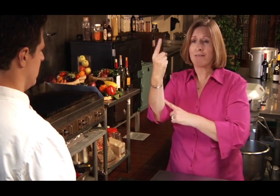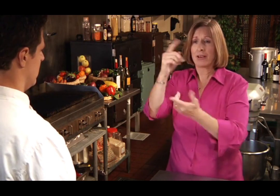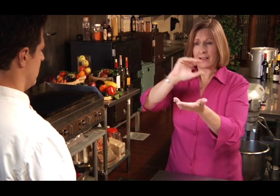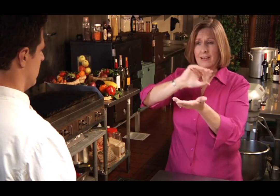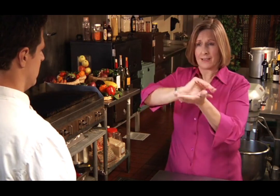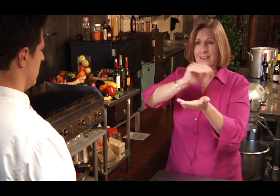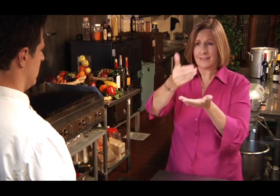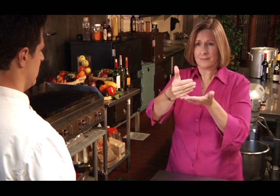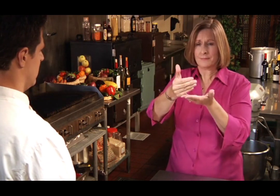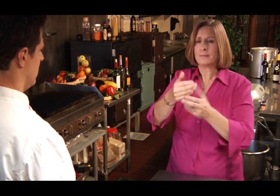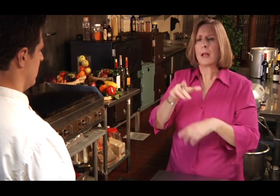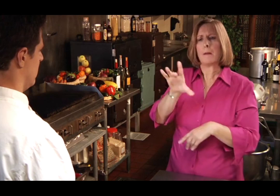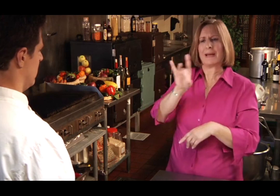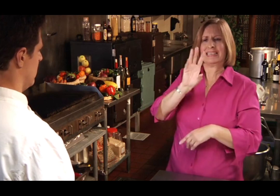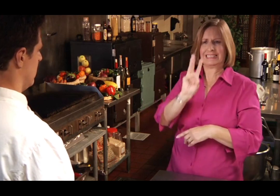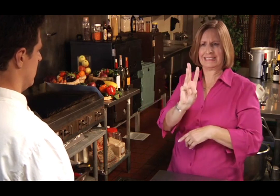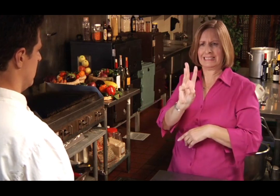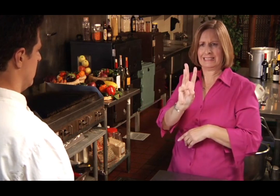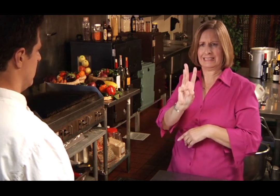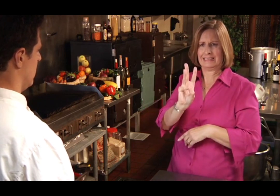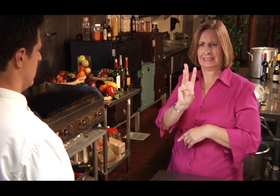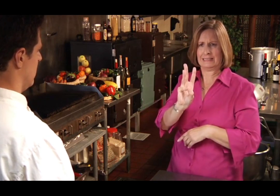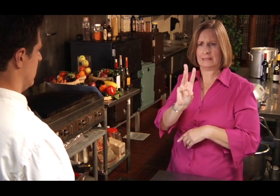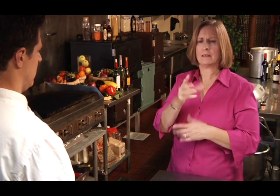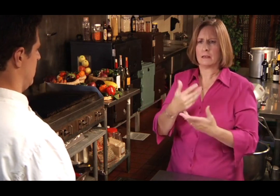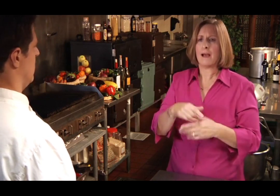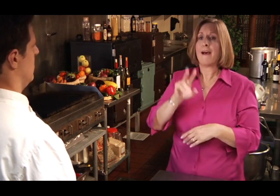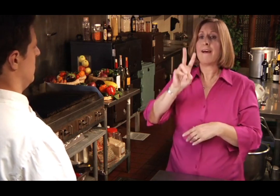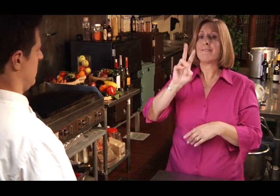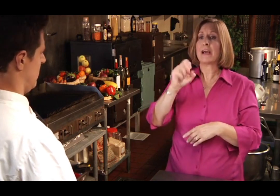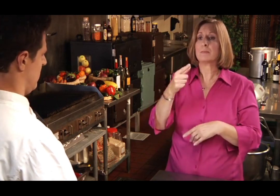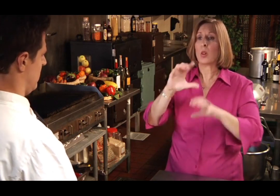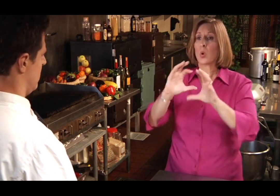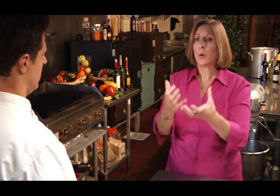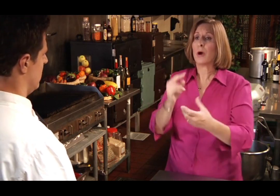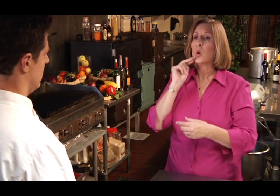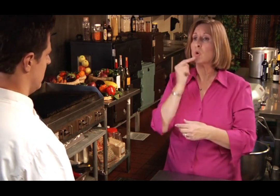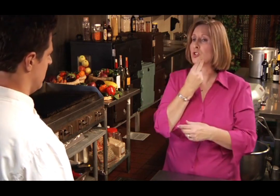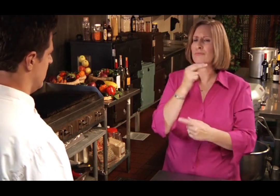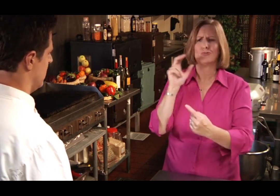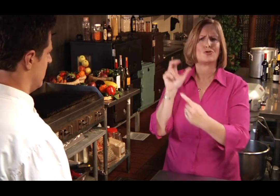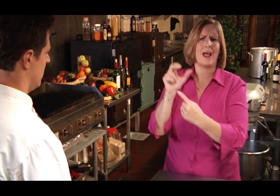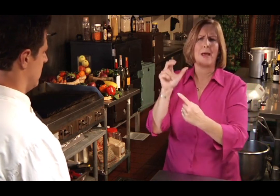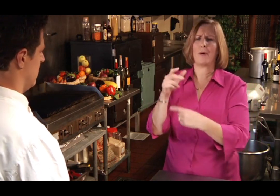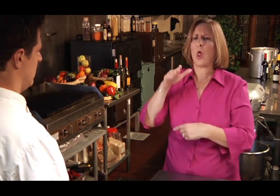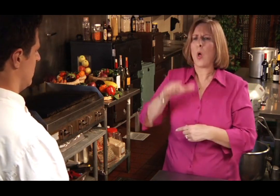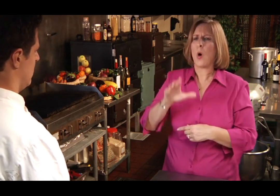is 6 to 11, so you should go with 6. Vegetables are rich in nutrients and low in